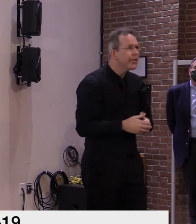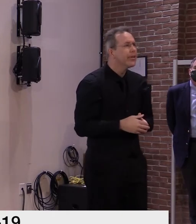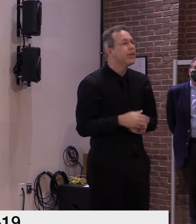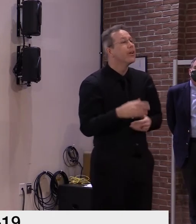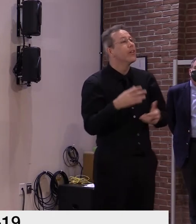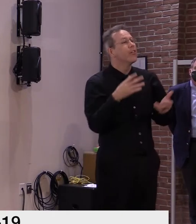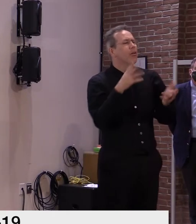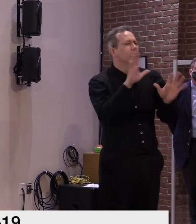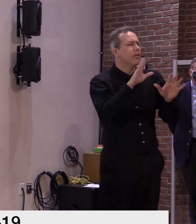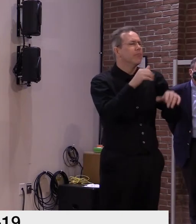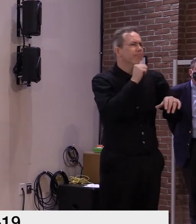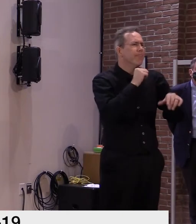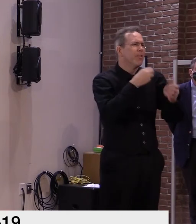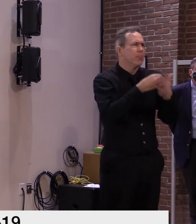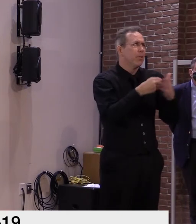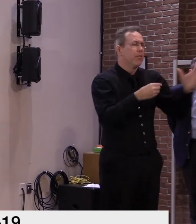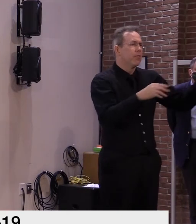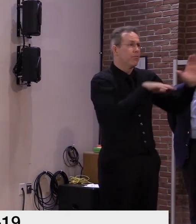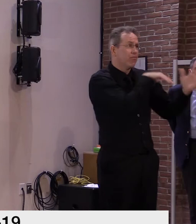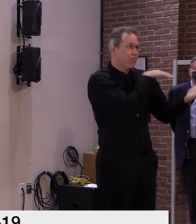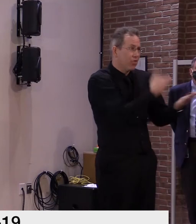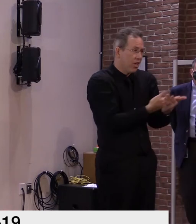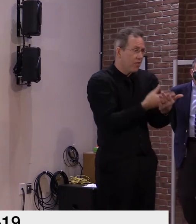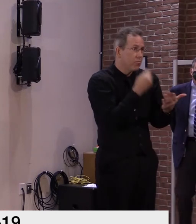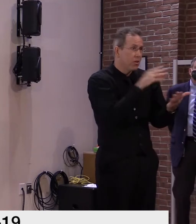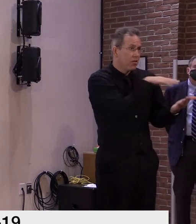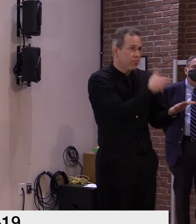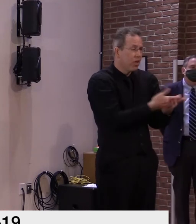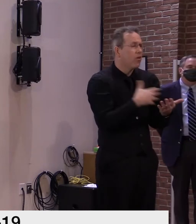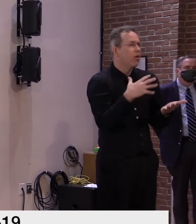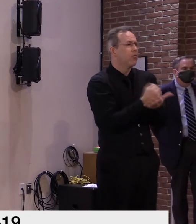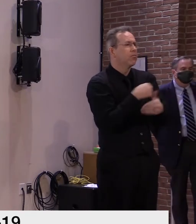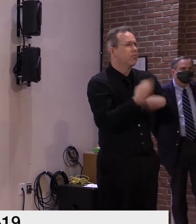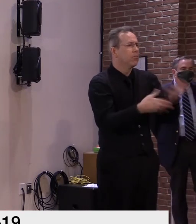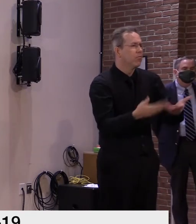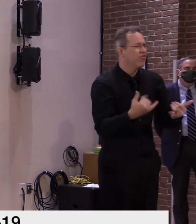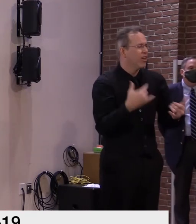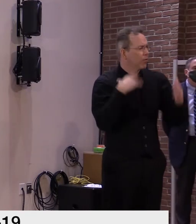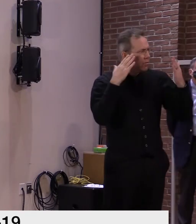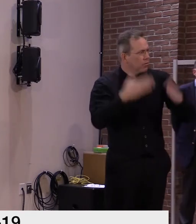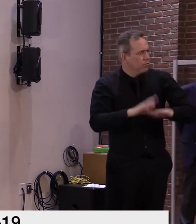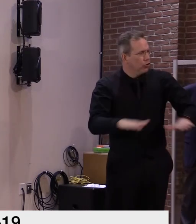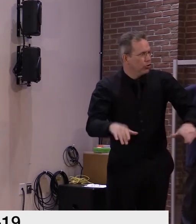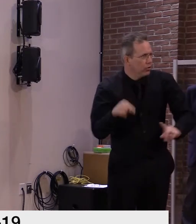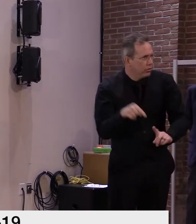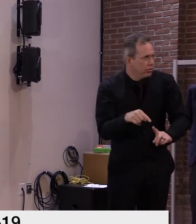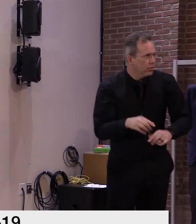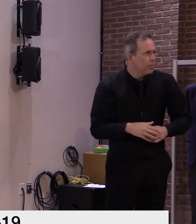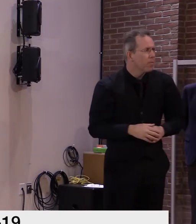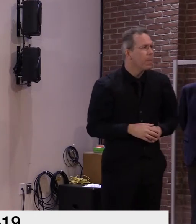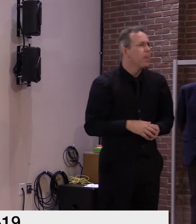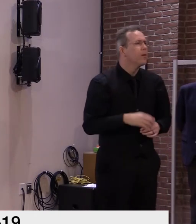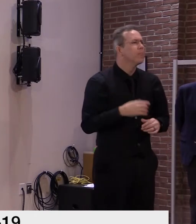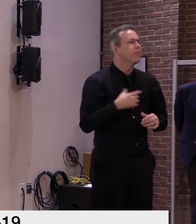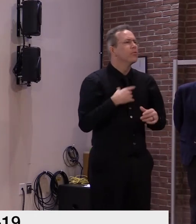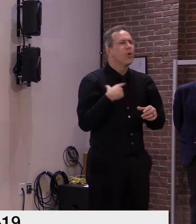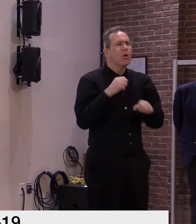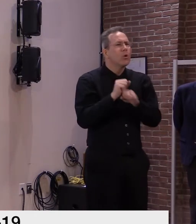can continue to expand access, as well as ensuring and working with our private practitioners across the state as